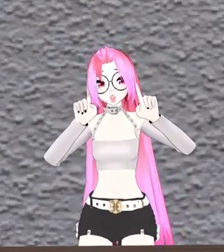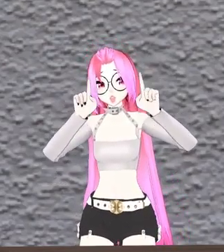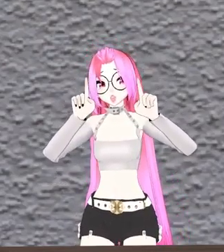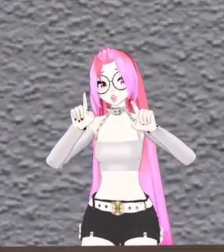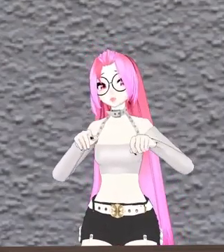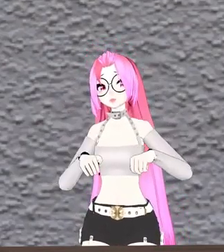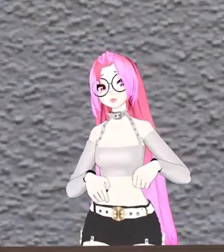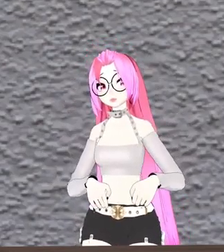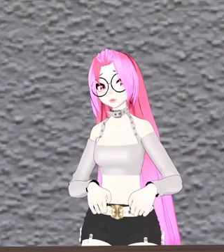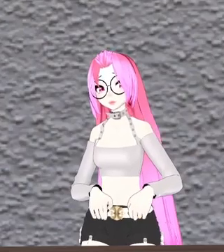Testing.